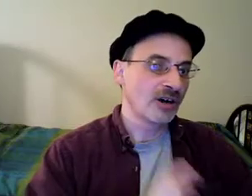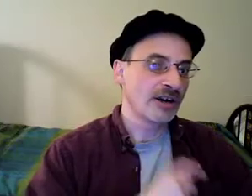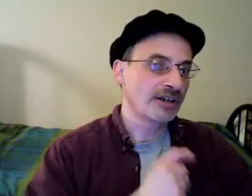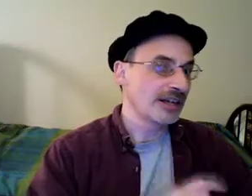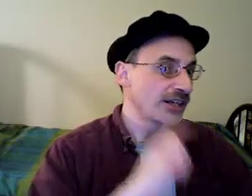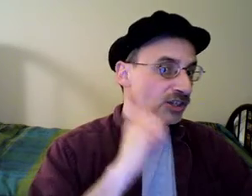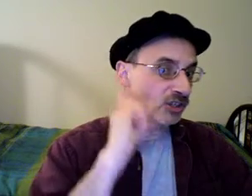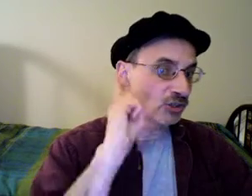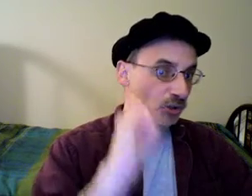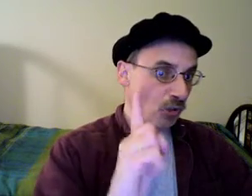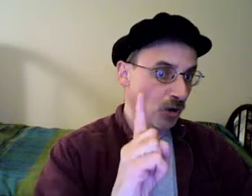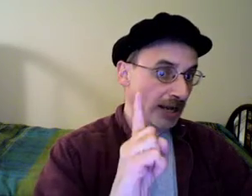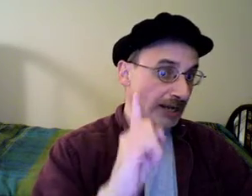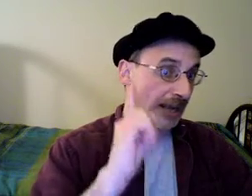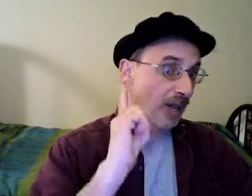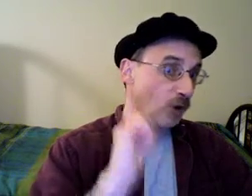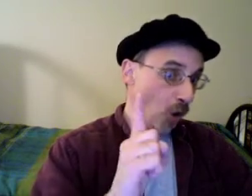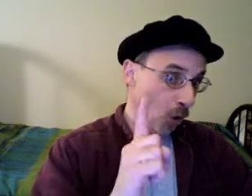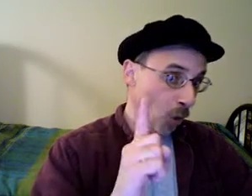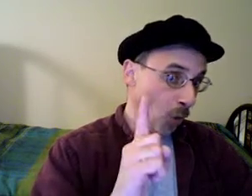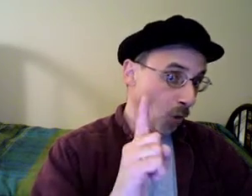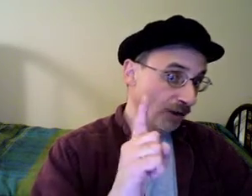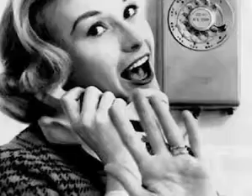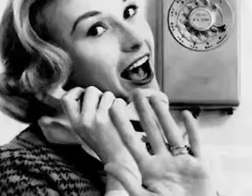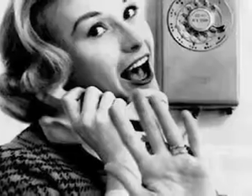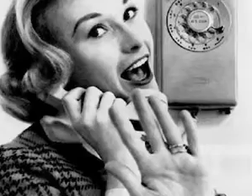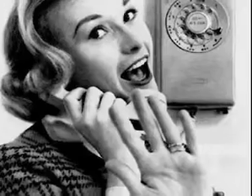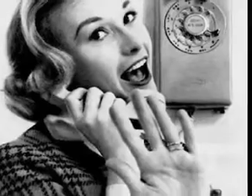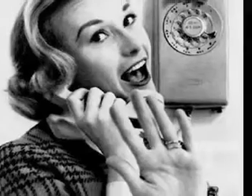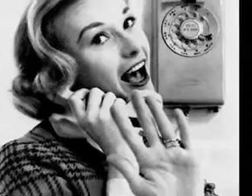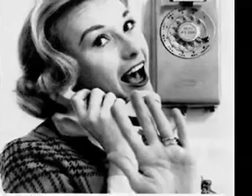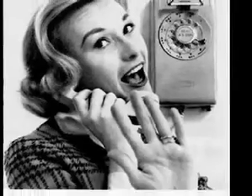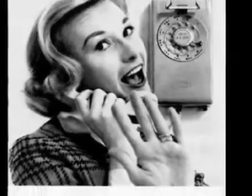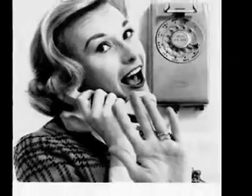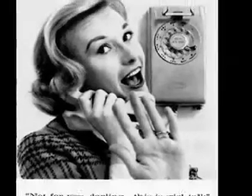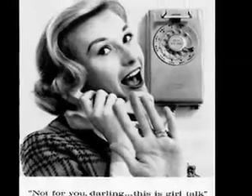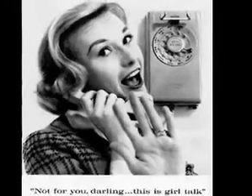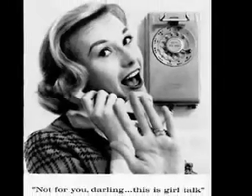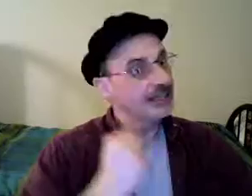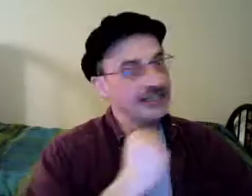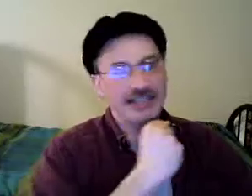There are nations one and only phone company. In